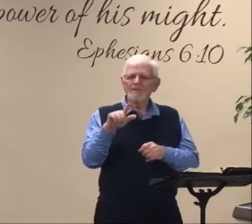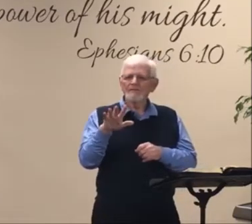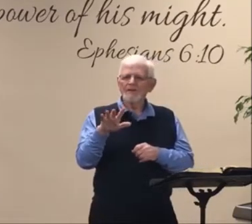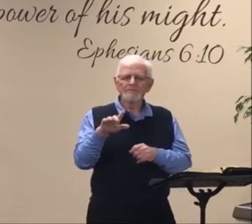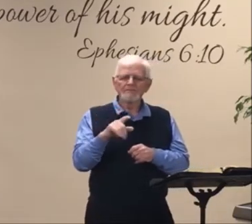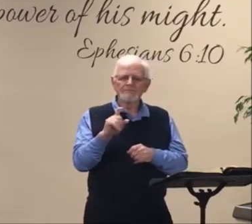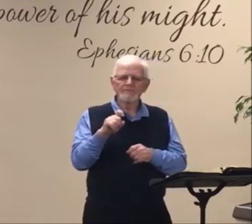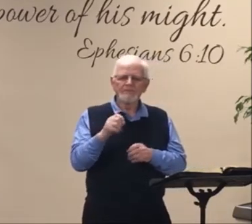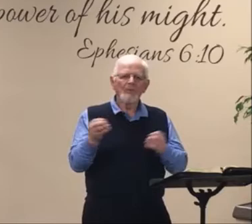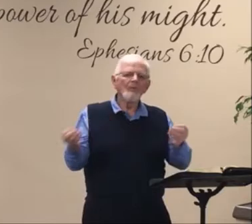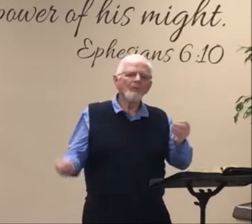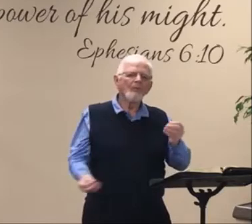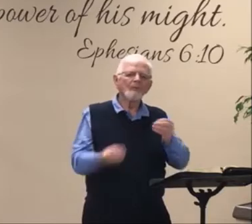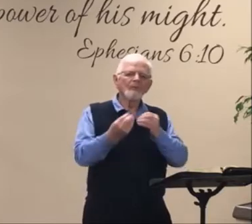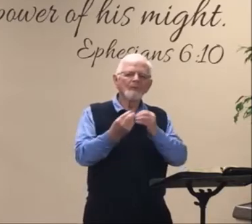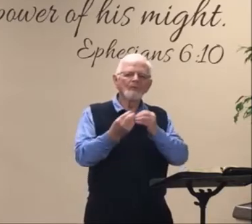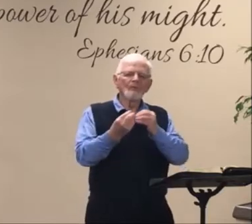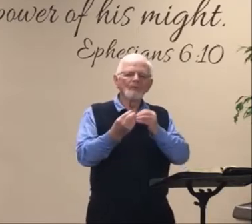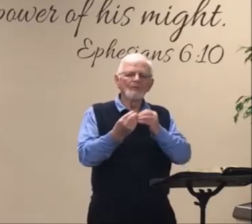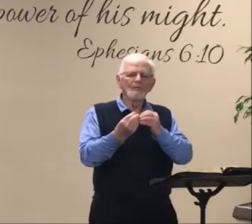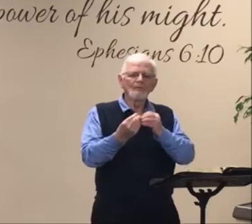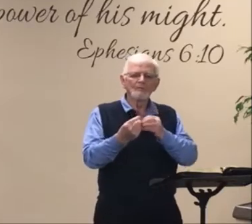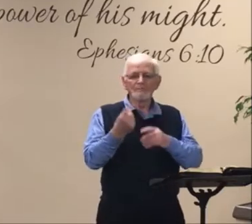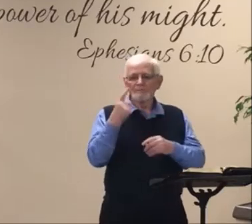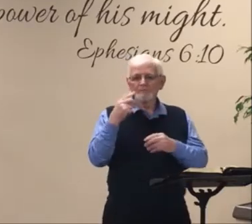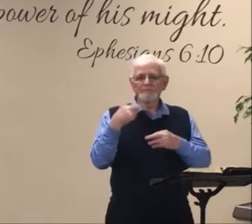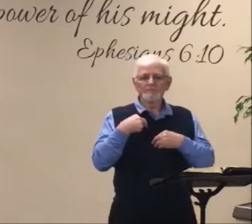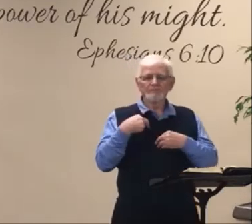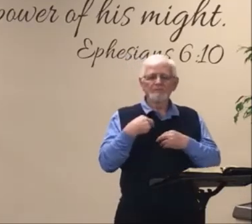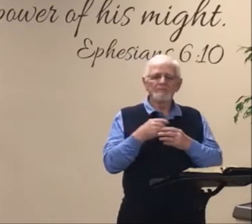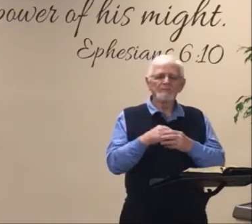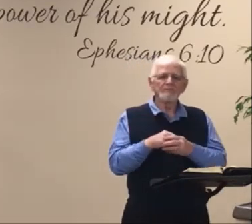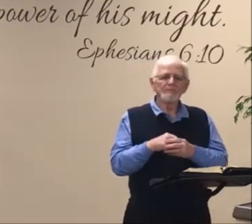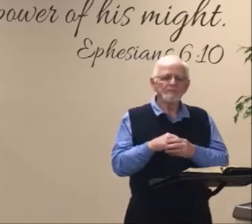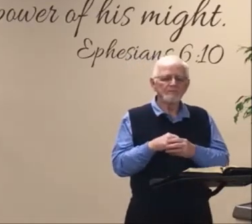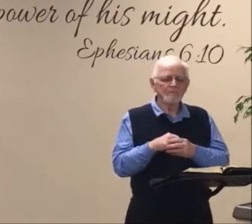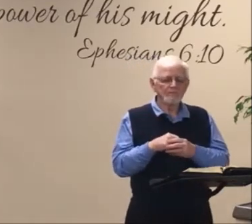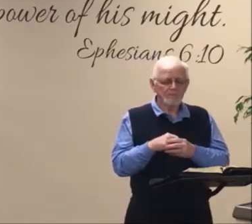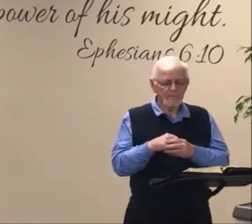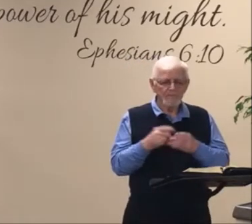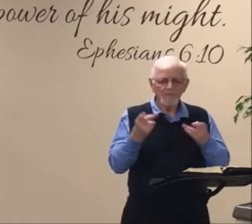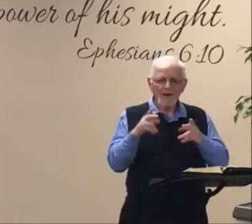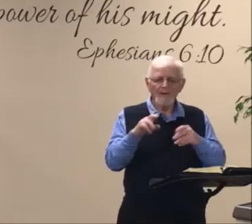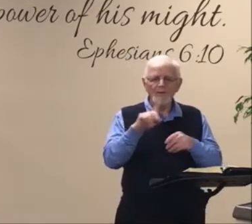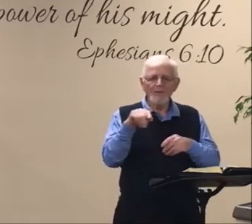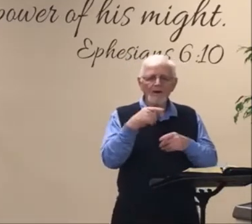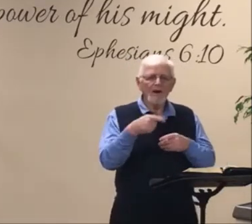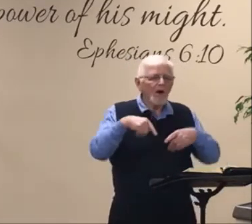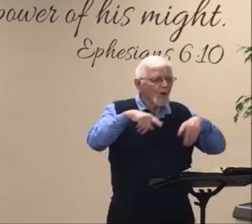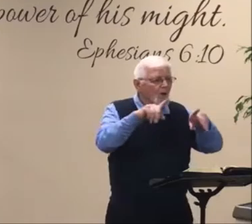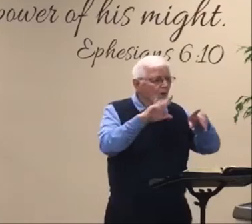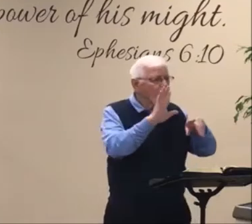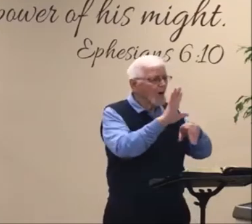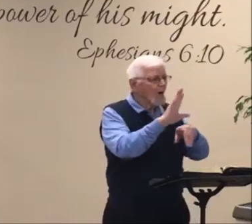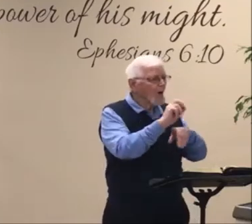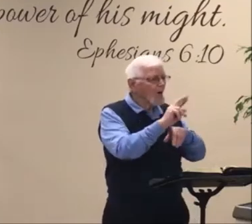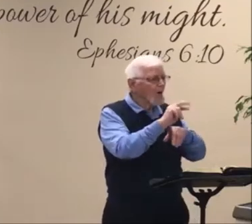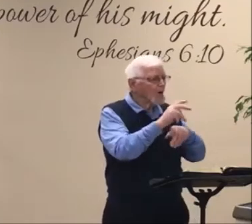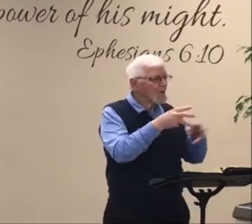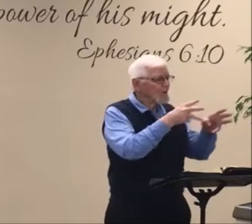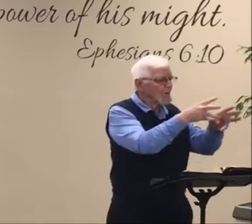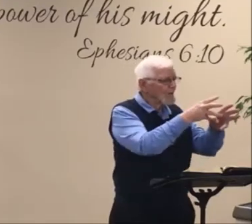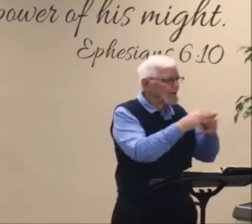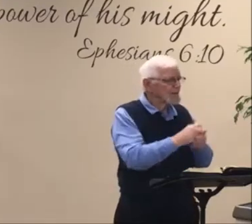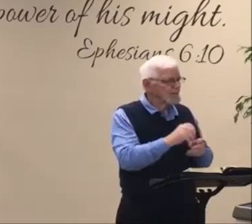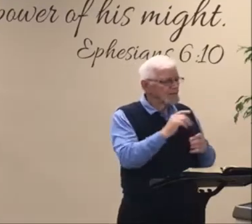need a lot more than that. You need a lot more than that. You know what happens when you go your own way? When you go your own